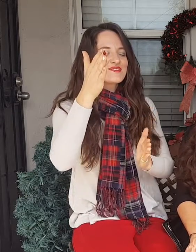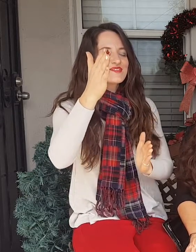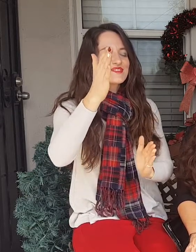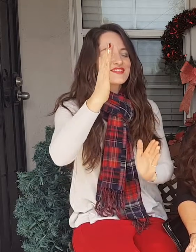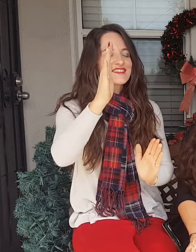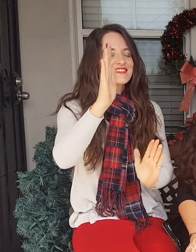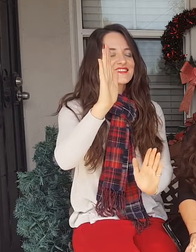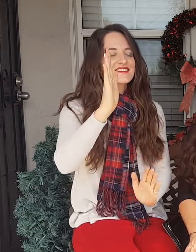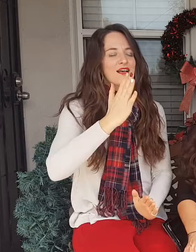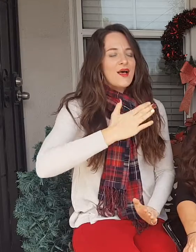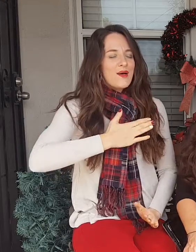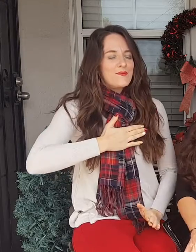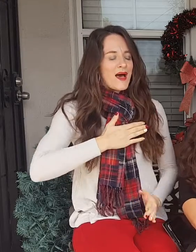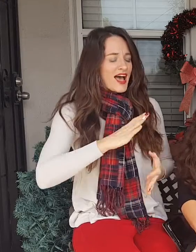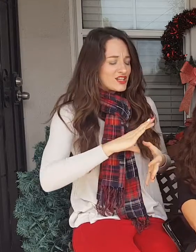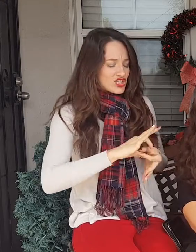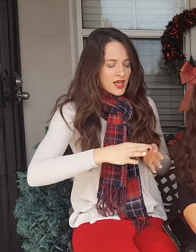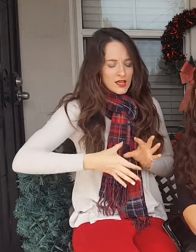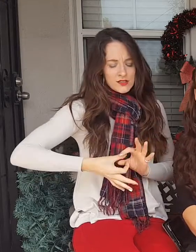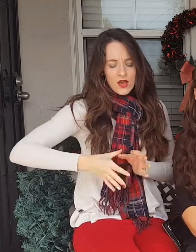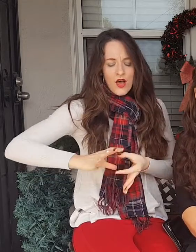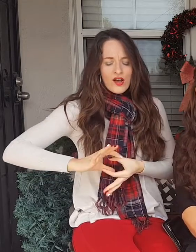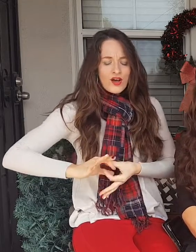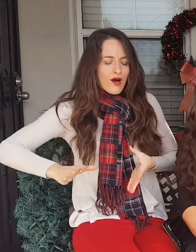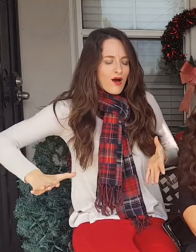endures. My chains are